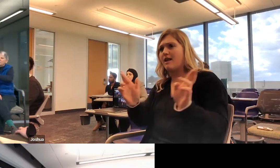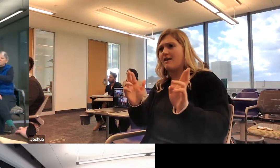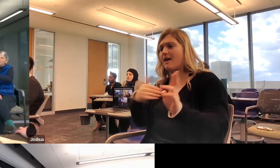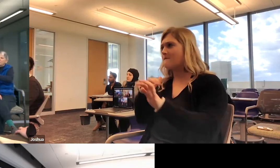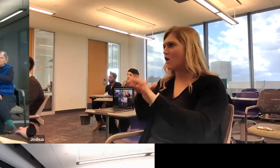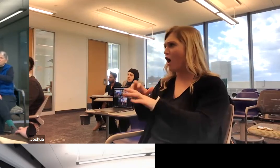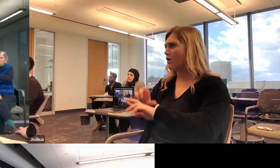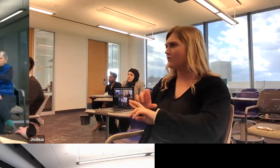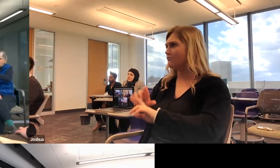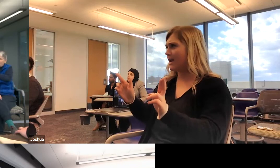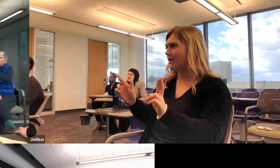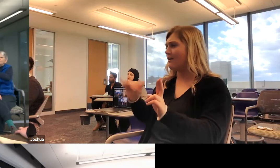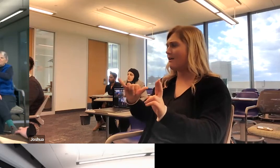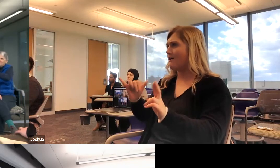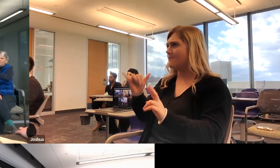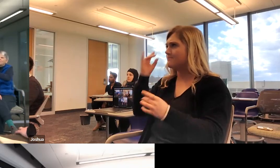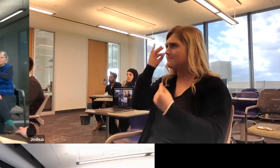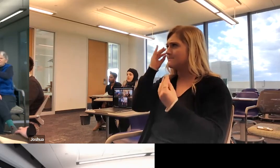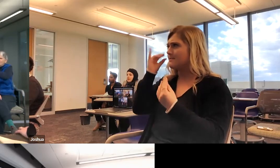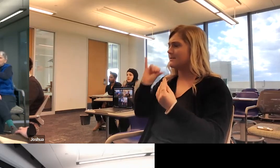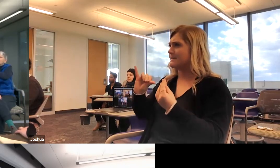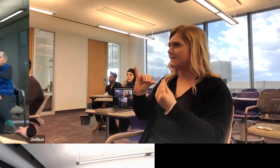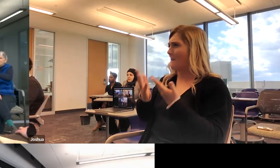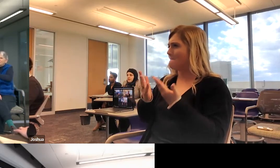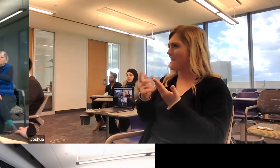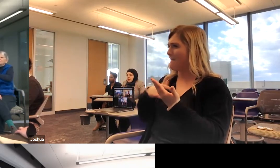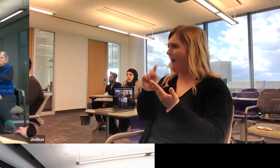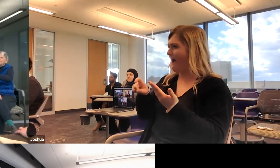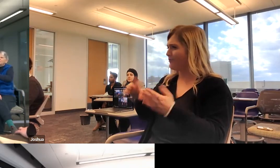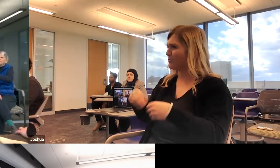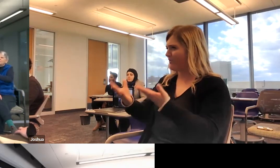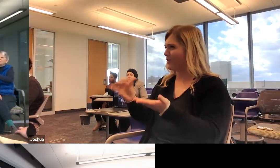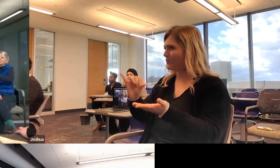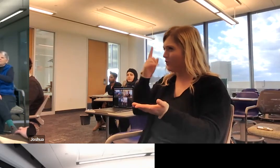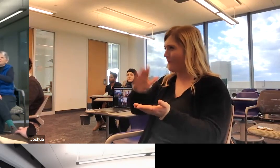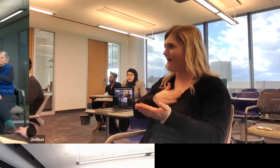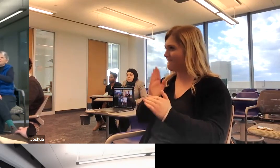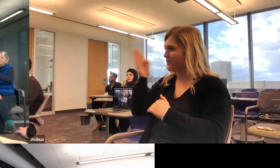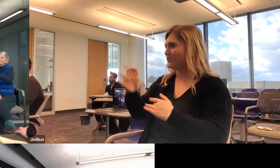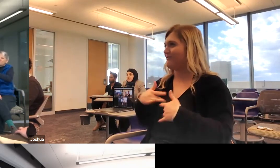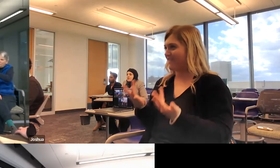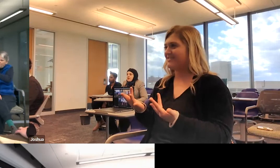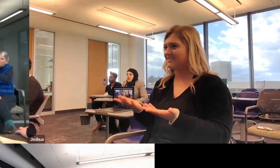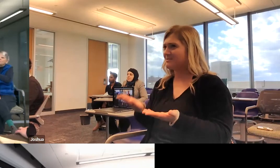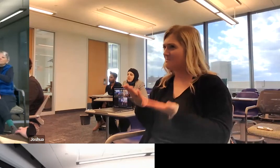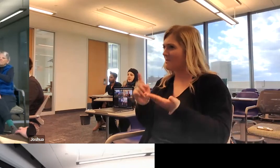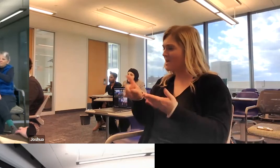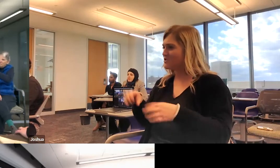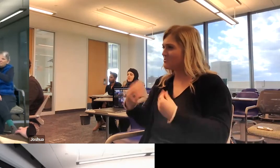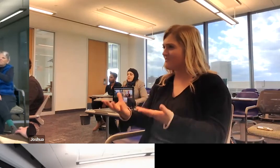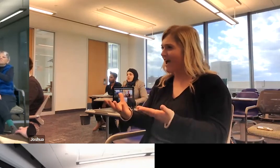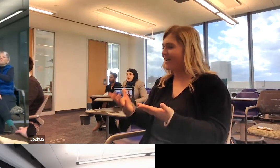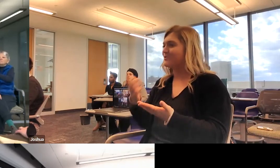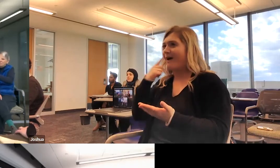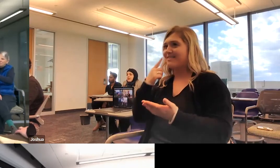and then they start to think about that particular issue, and maybe they carry it with them into whatever future events they might plan